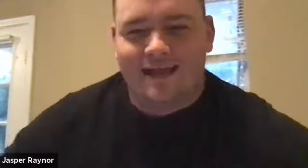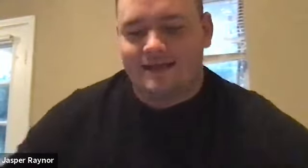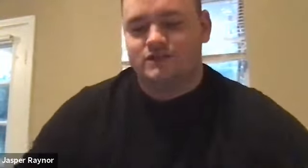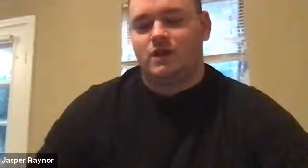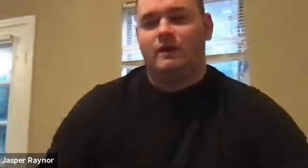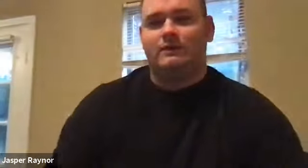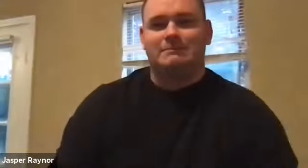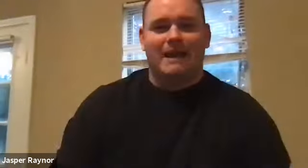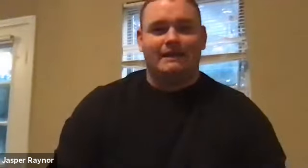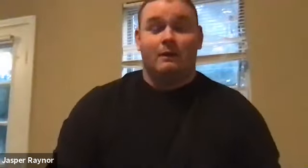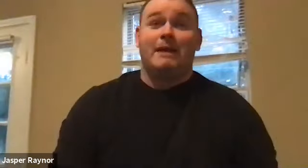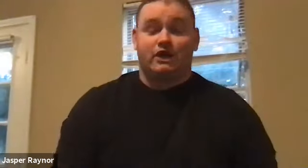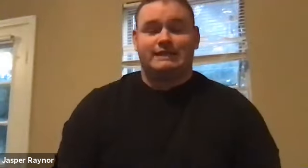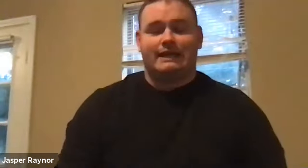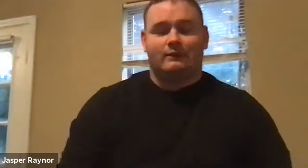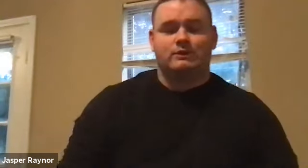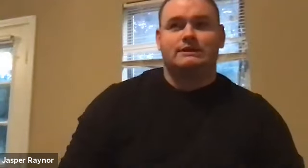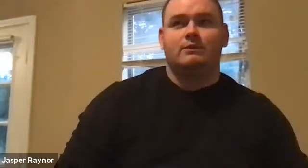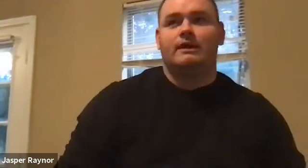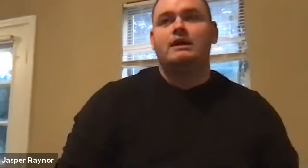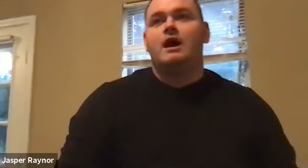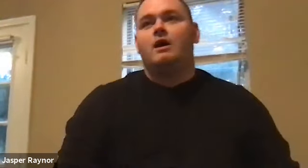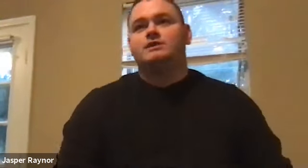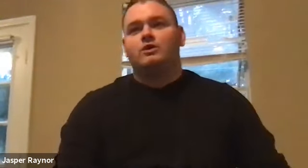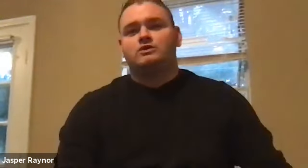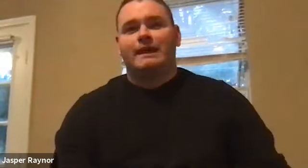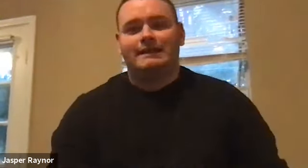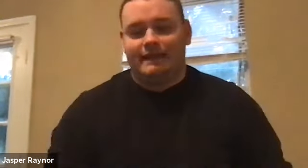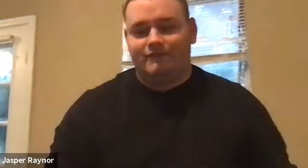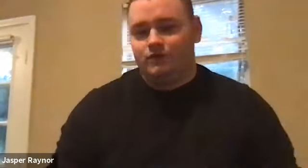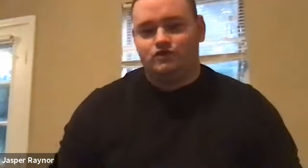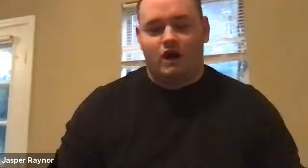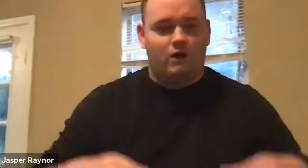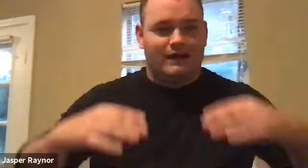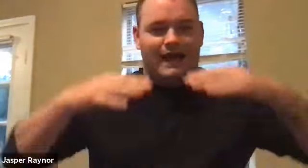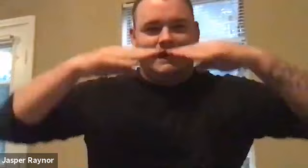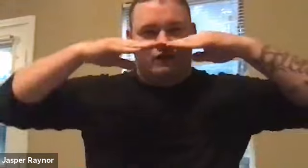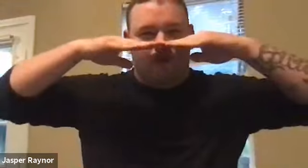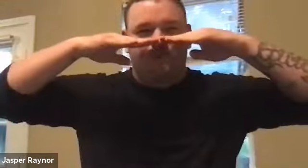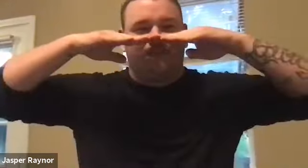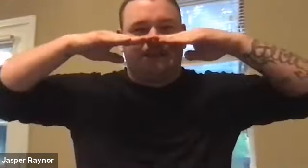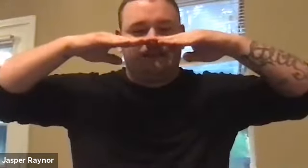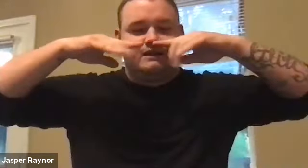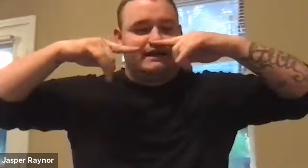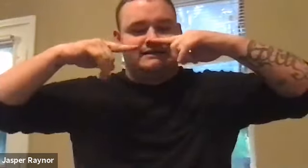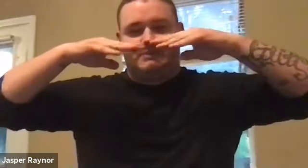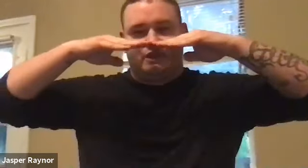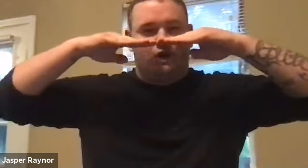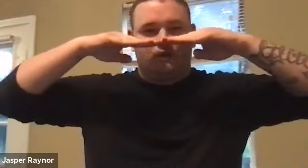and so it was made, well, American Sign Language was anyway. So it was made, if you draw a line across your face at the tip of your